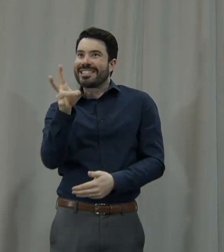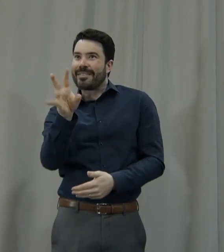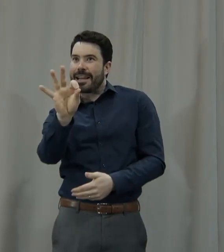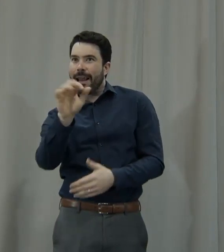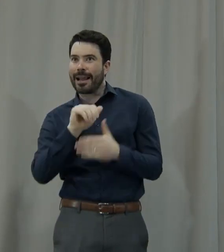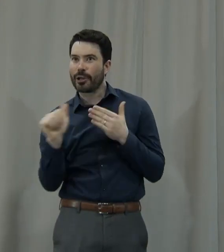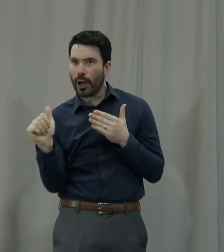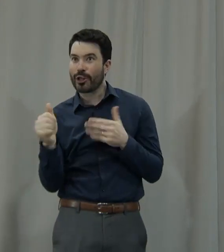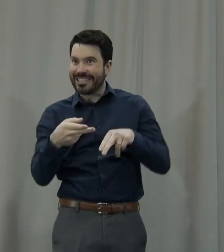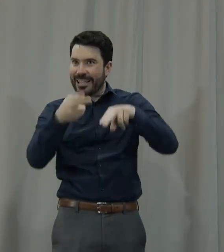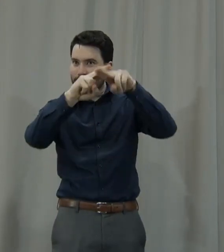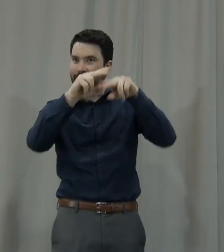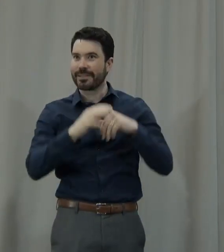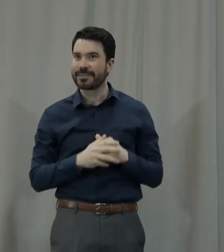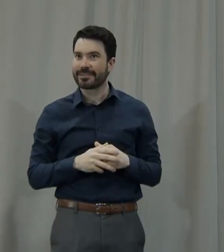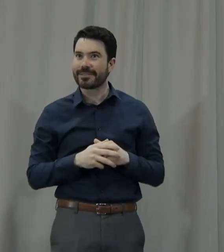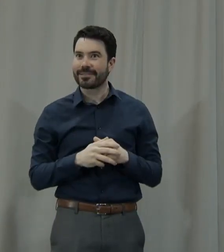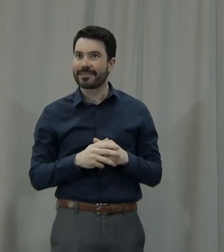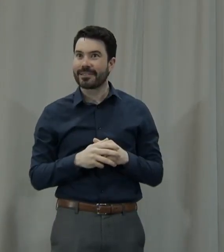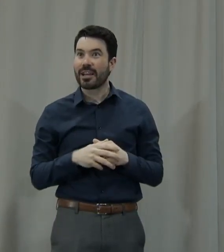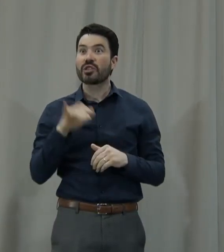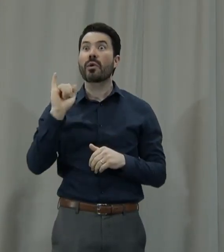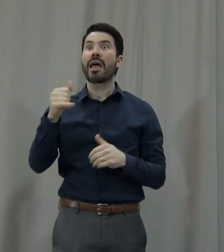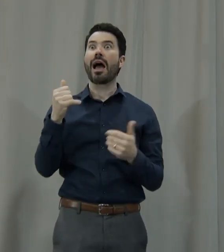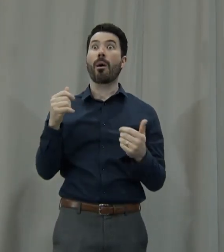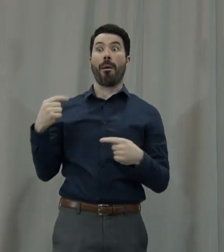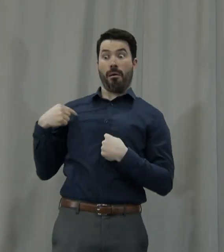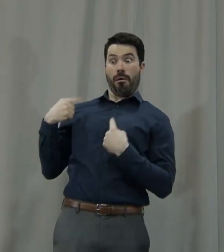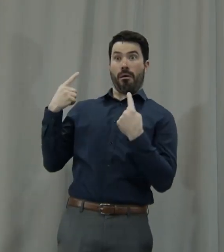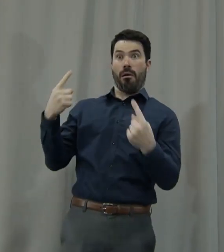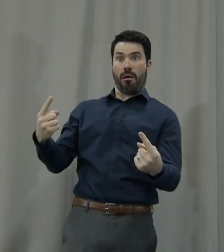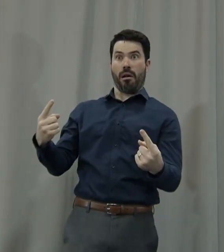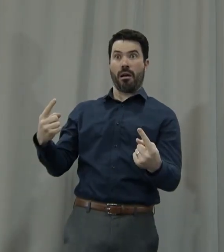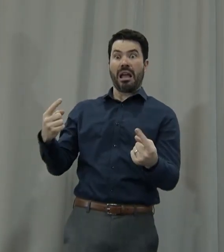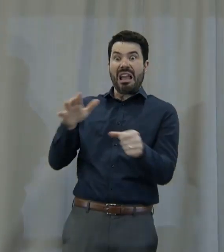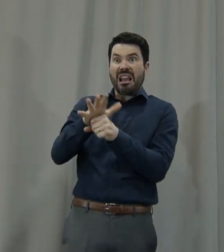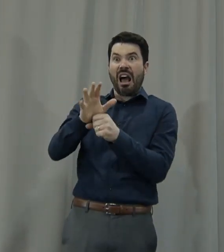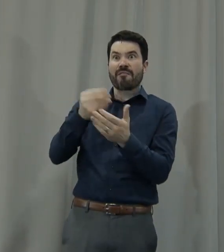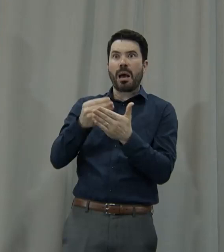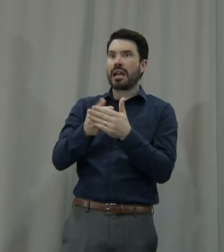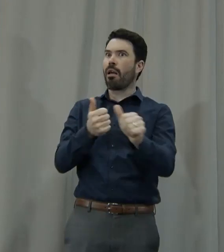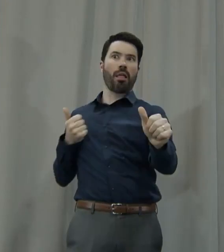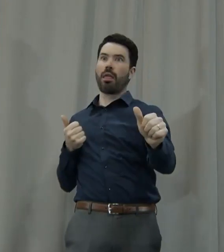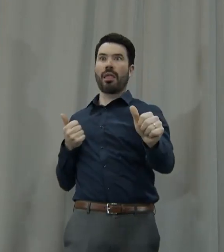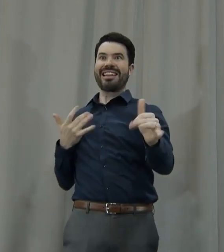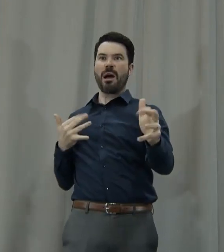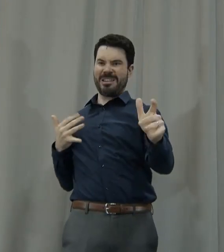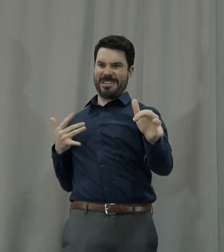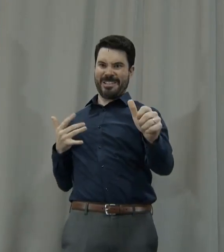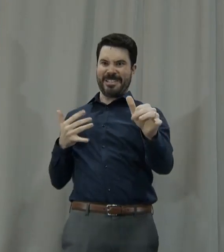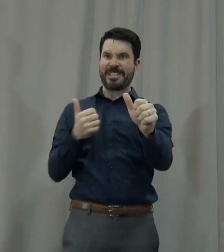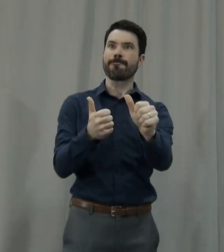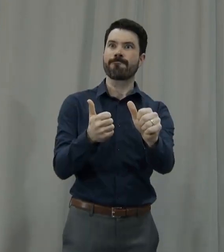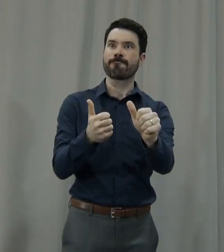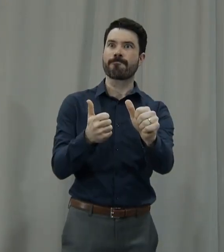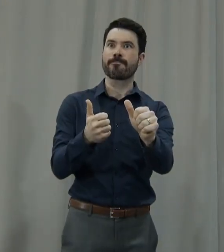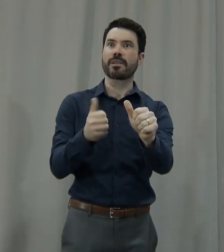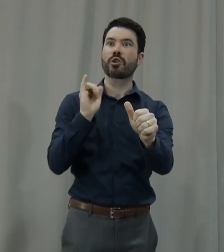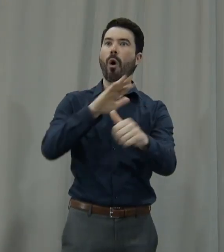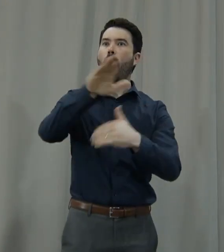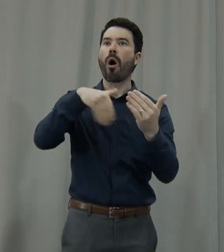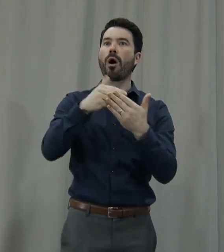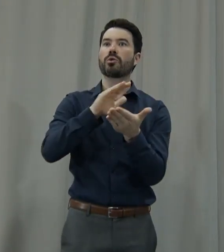$1,279, and closed the funding gap for education, ensuring every school district has the same